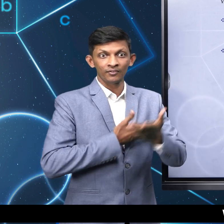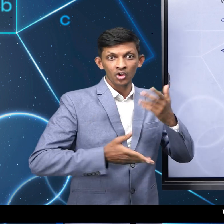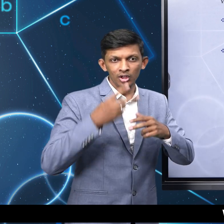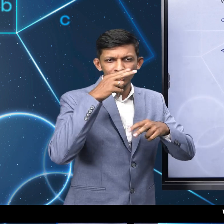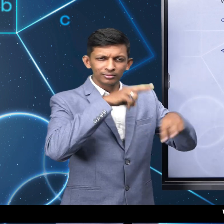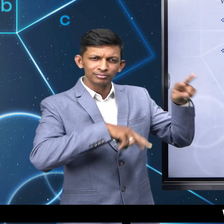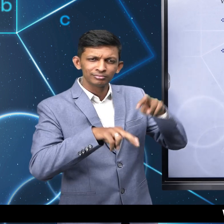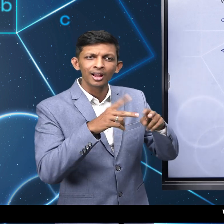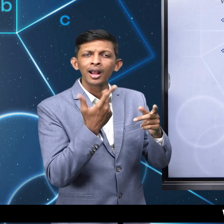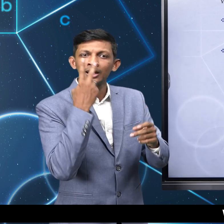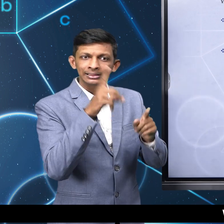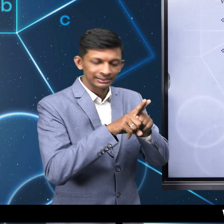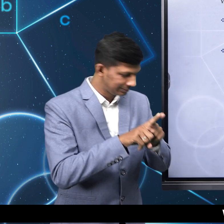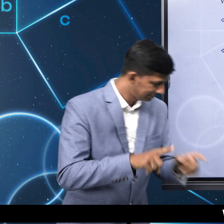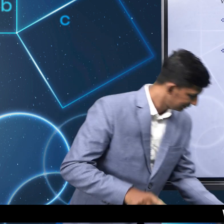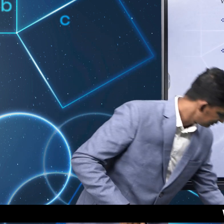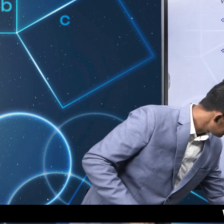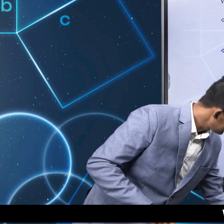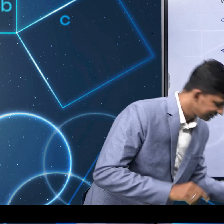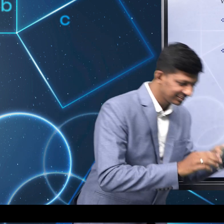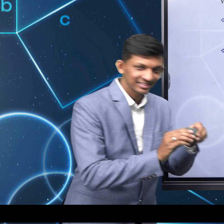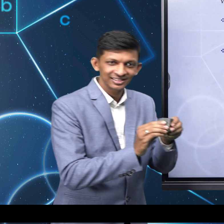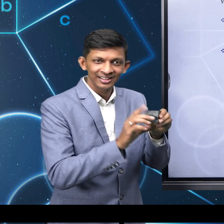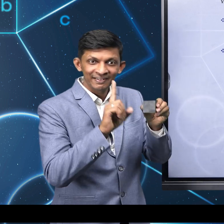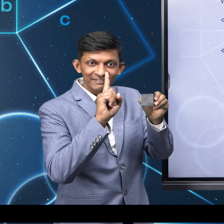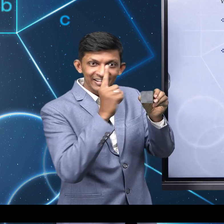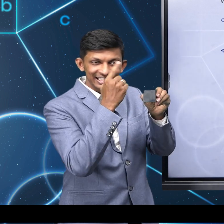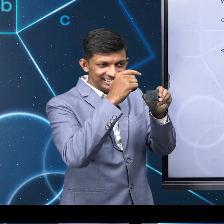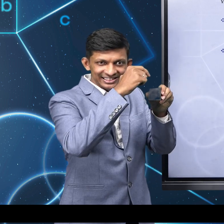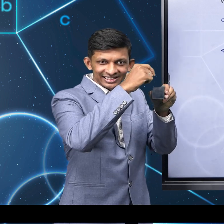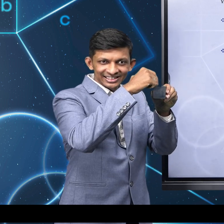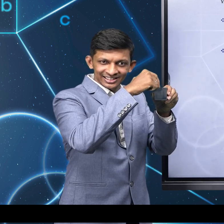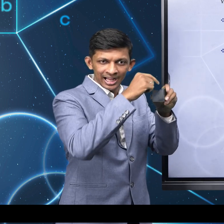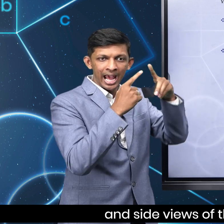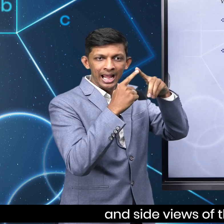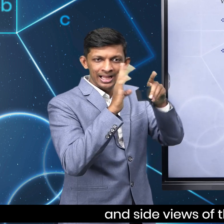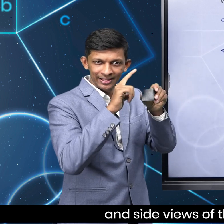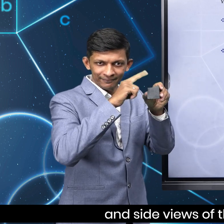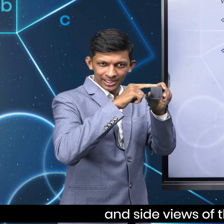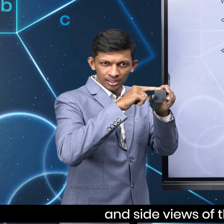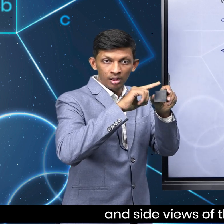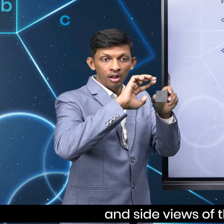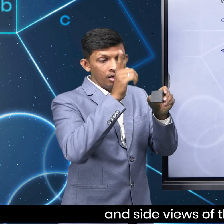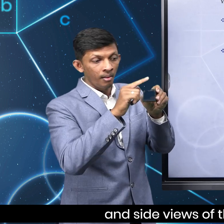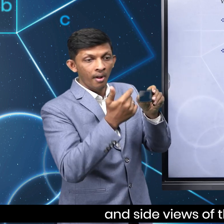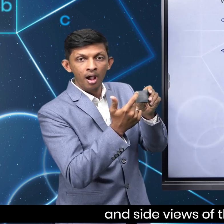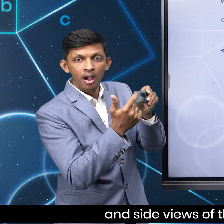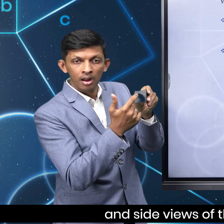We can see that the front, top, and side views of the image are